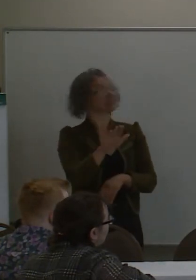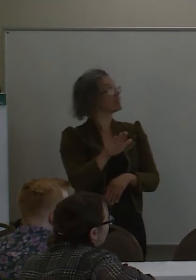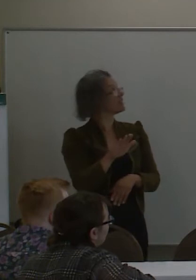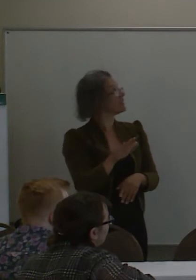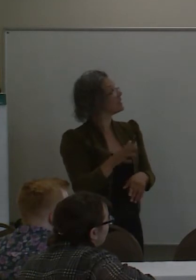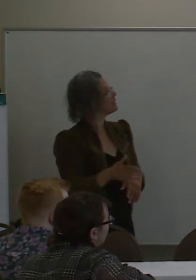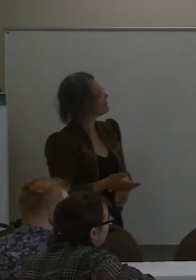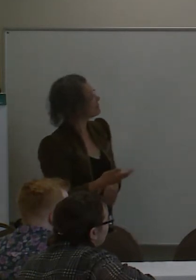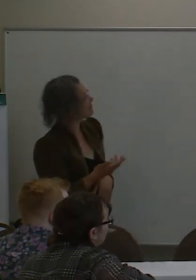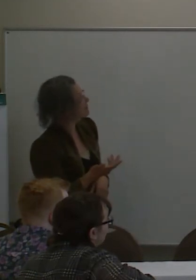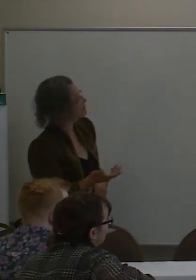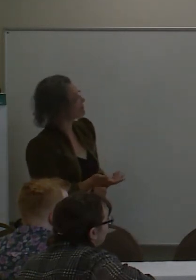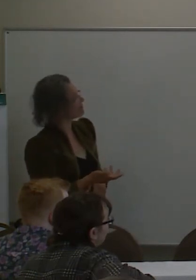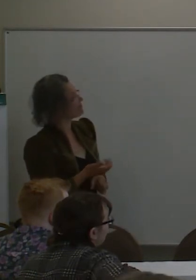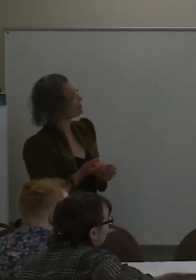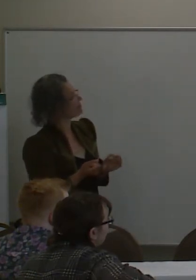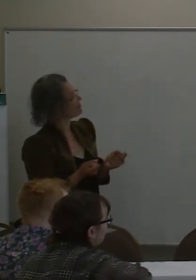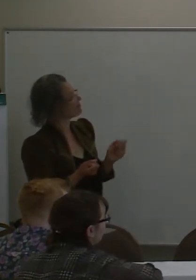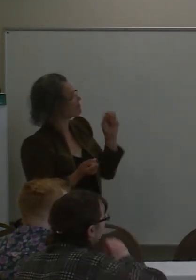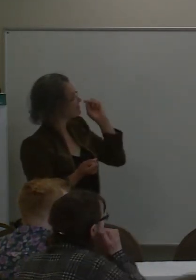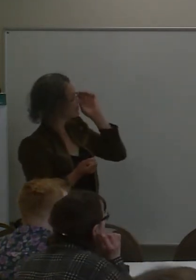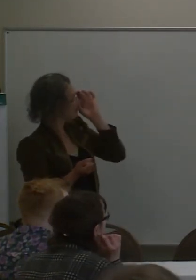there needs to be a better way to do this, but